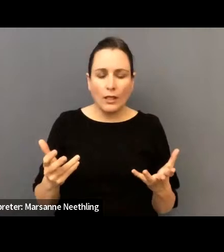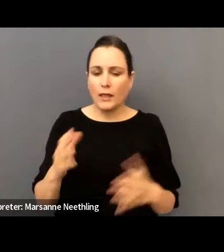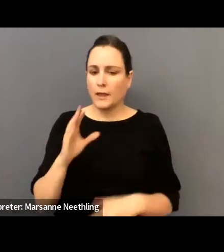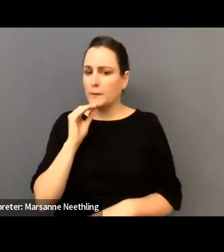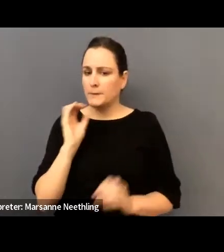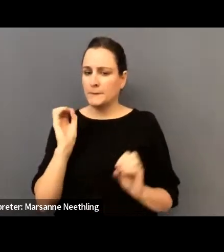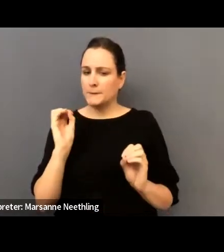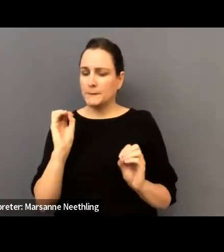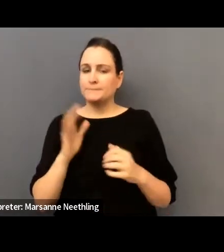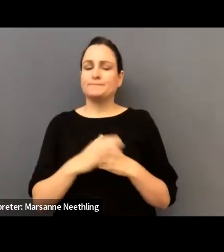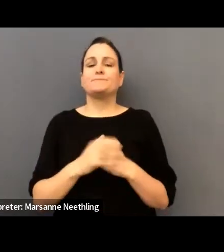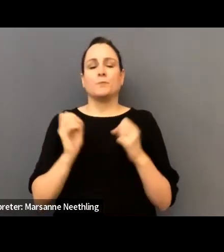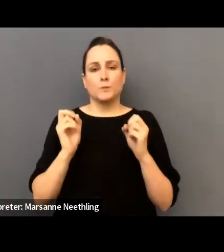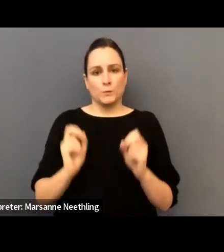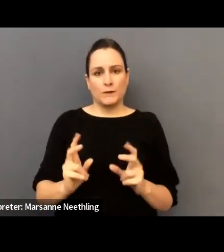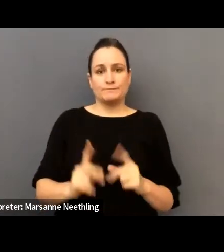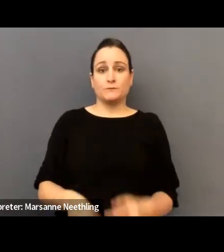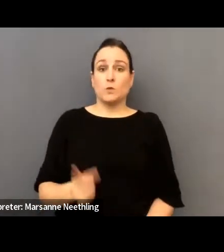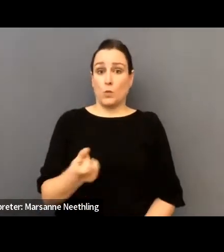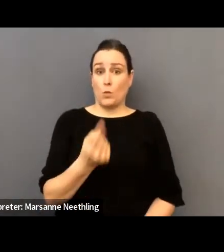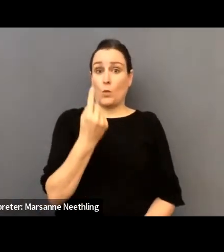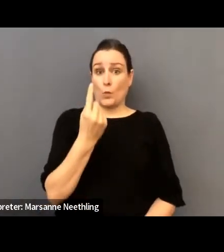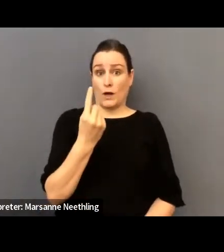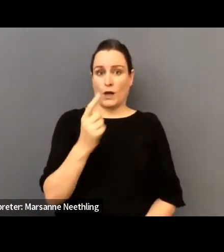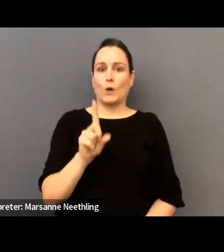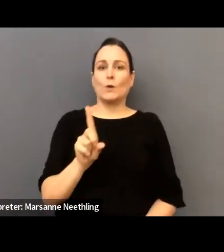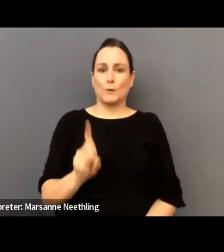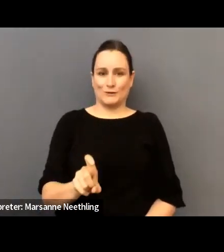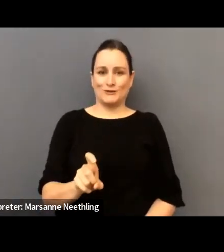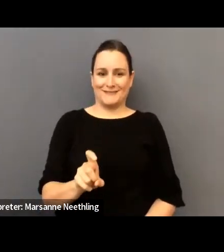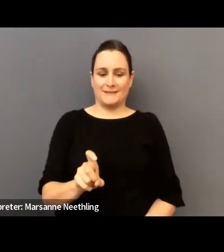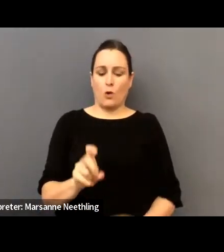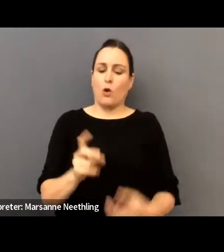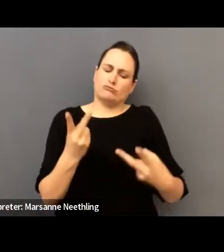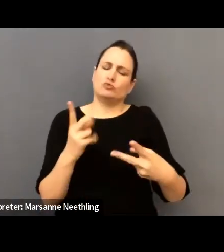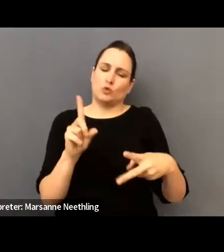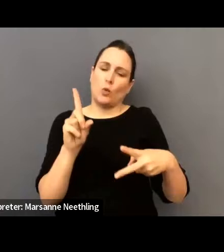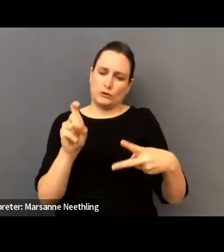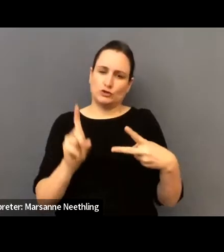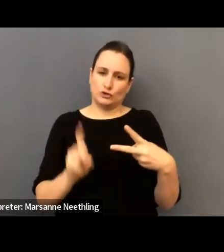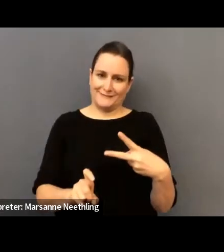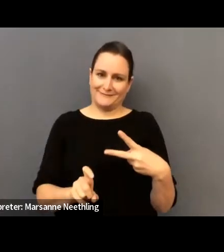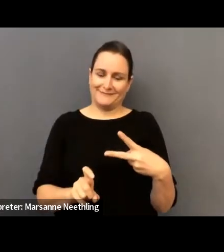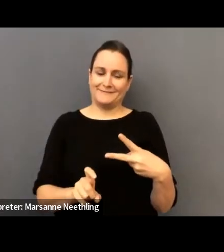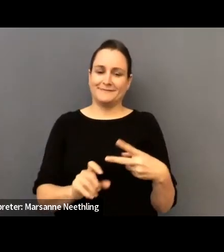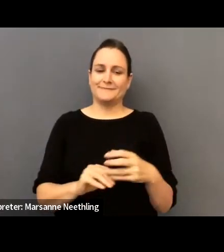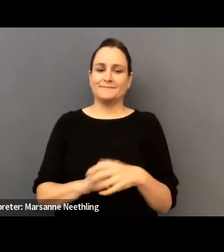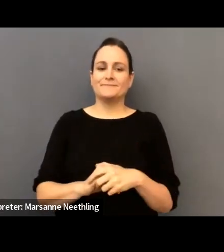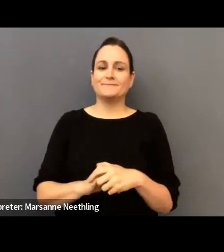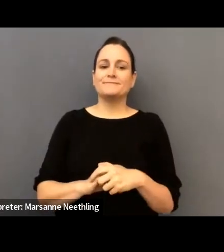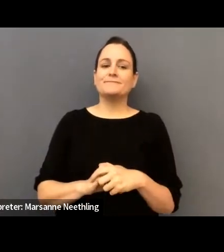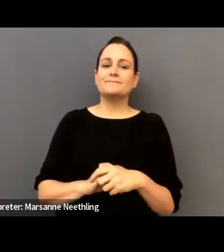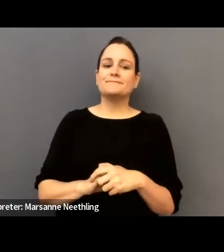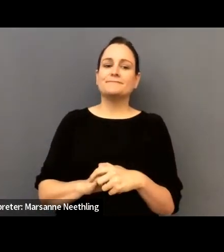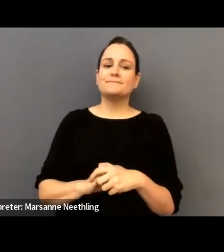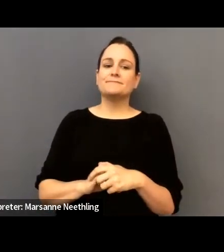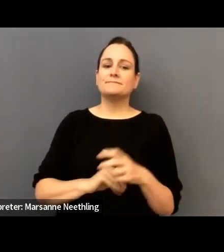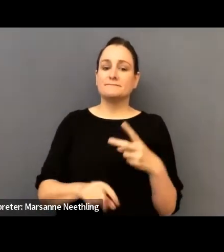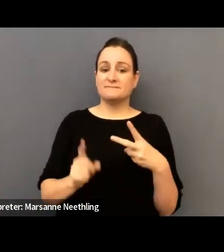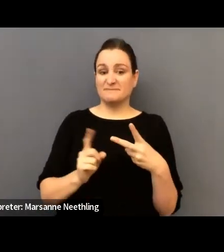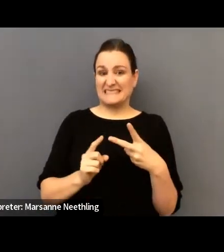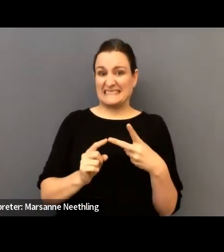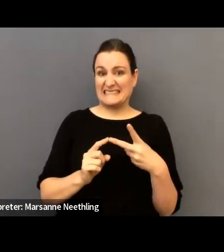question, and we had two questions. let's wait for somebody from higher education if they are